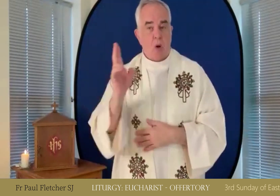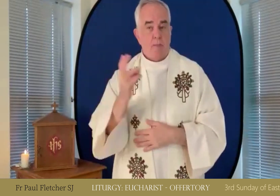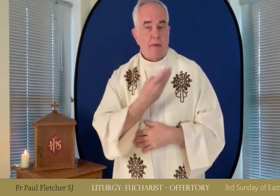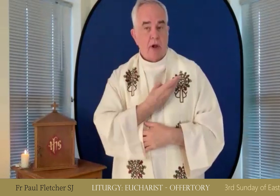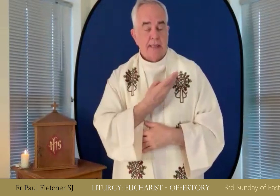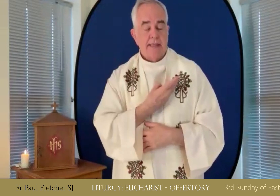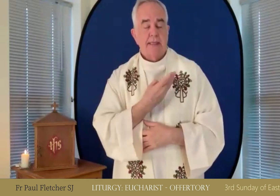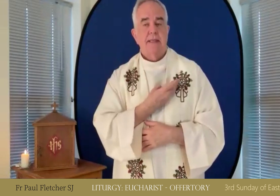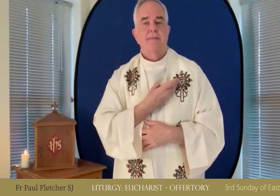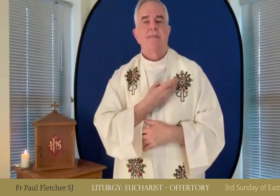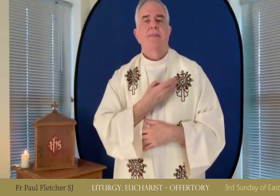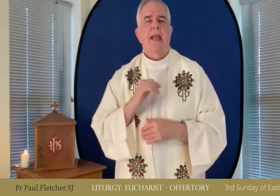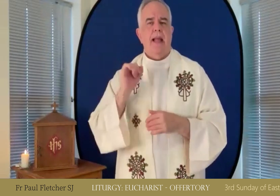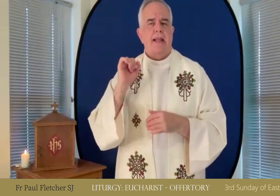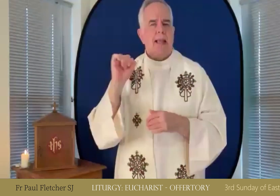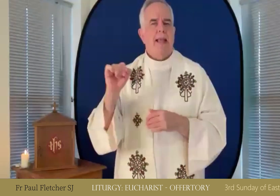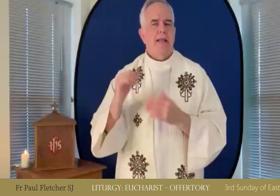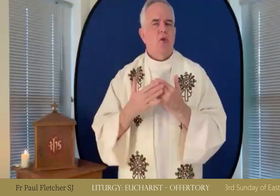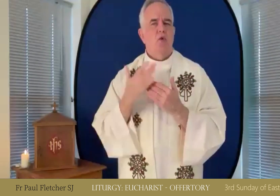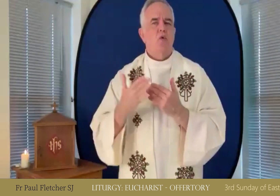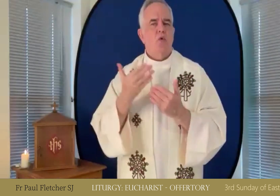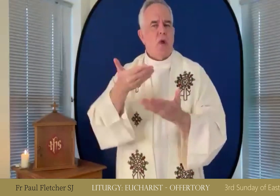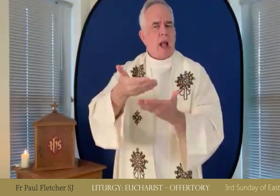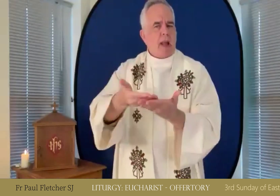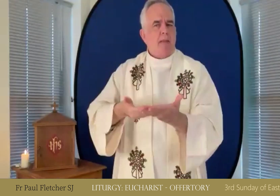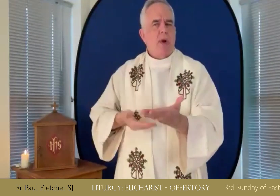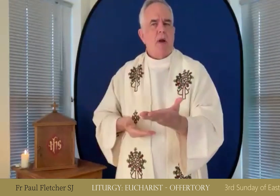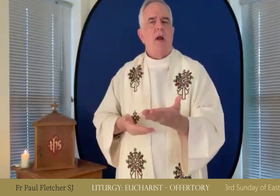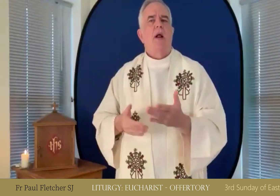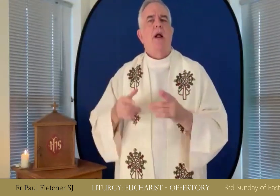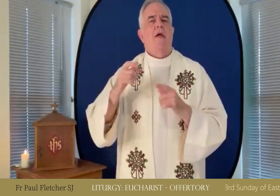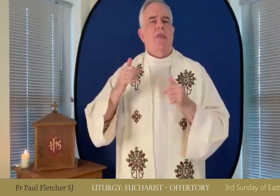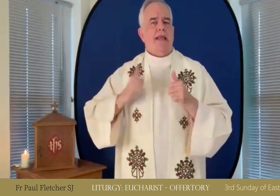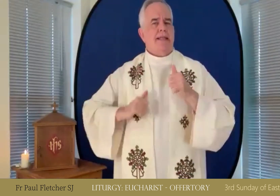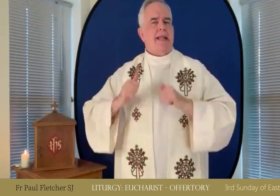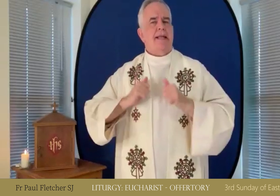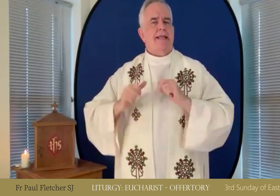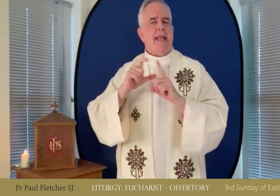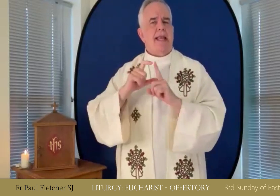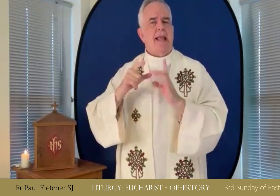Pope Francis and his new paper, The Dignity